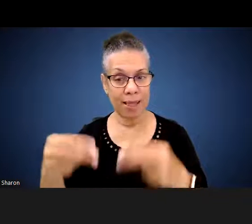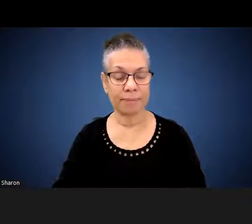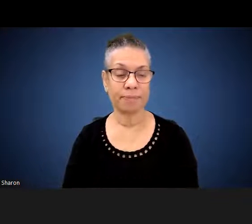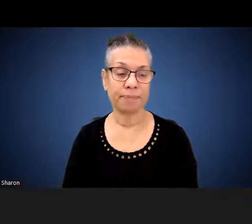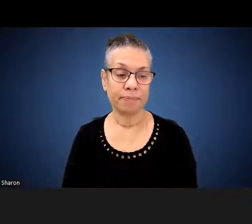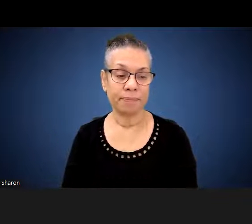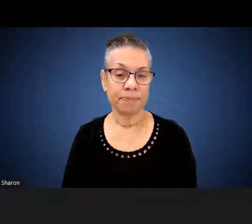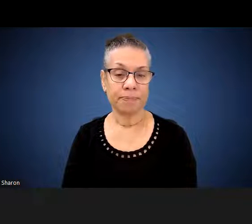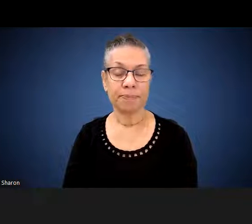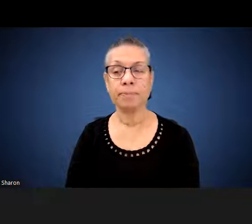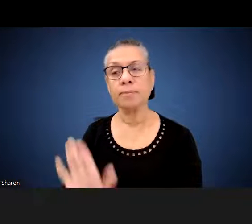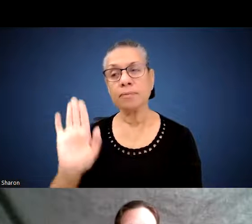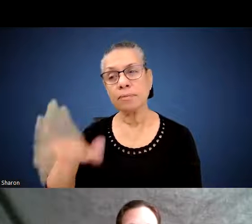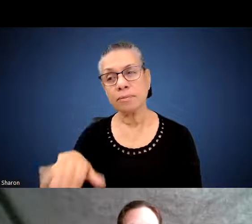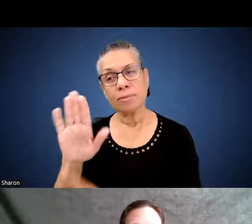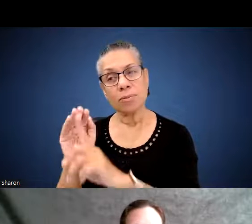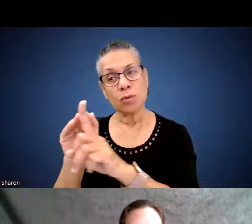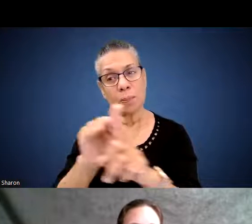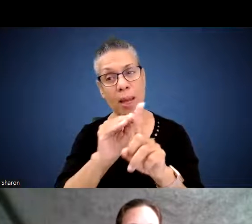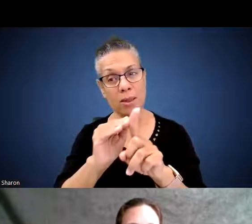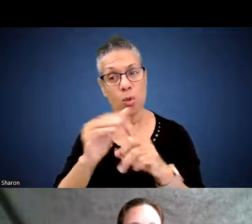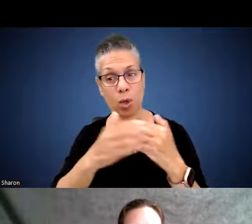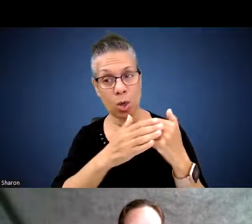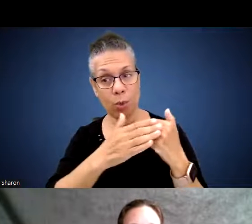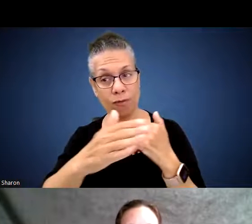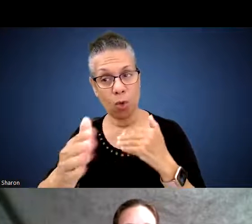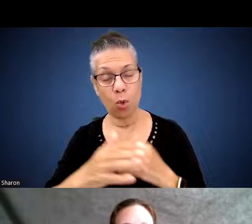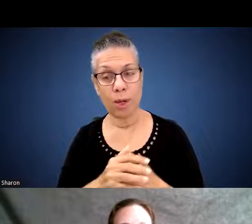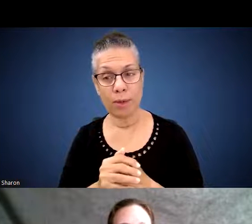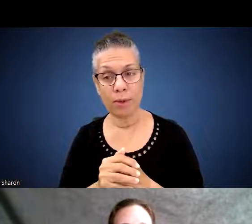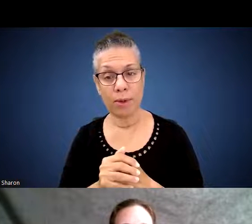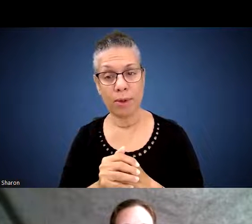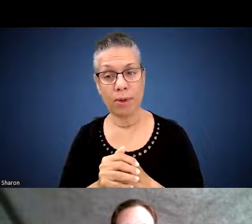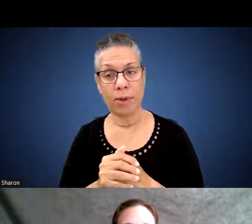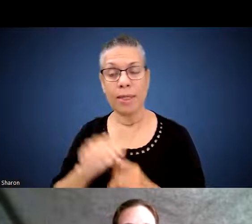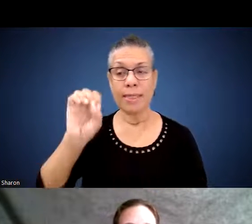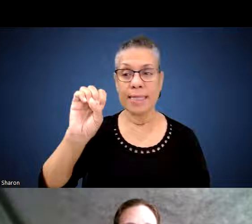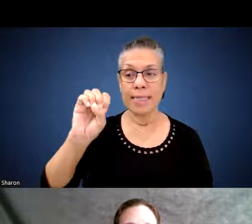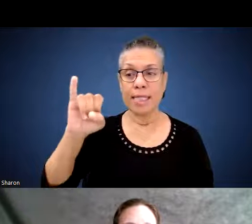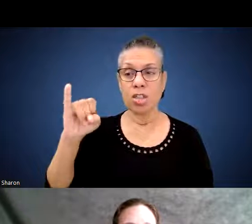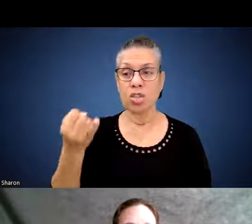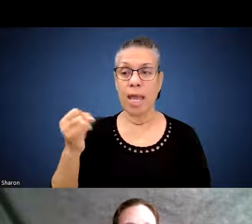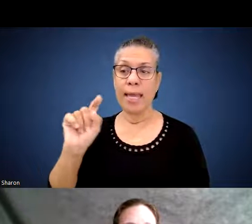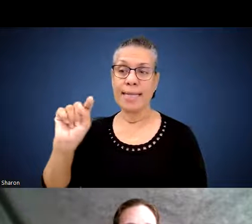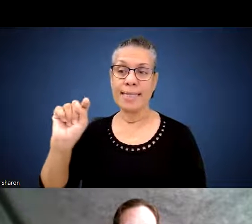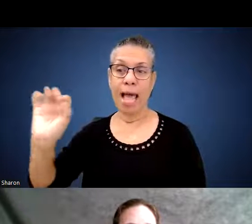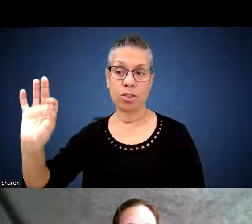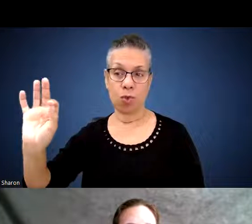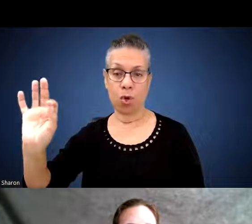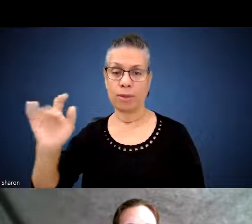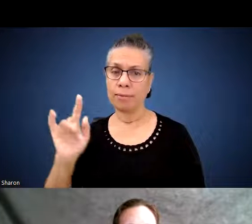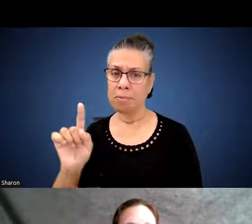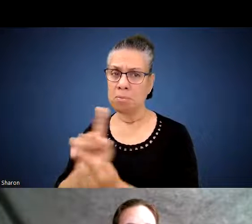Just as a reminder, as we move forward in this discussion, the EJ task force, of which you met many